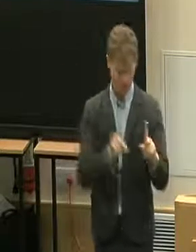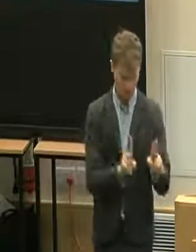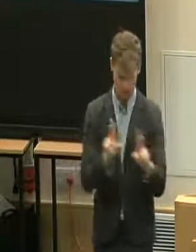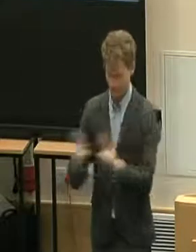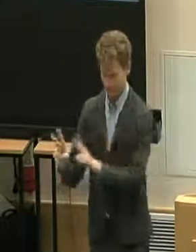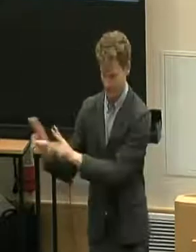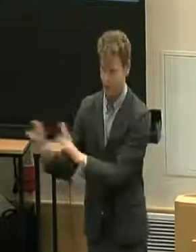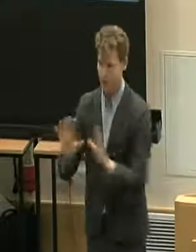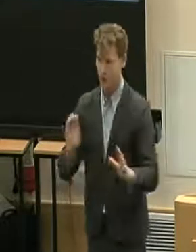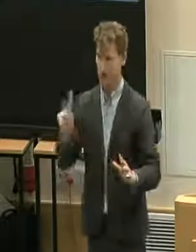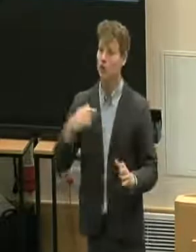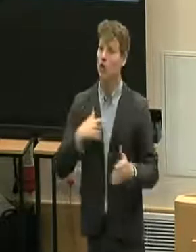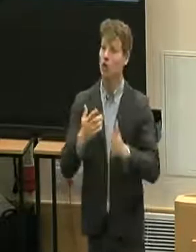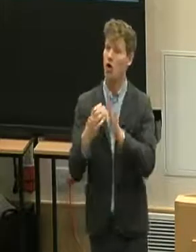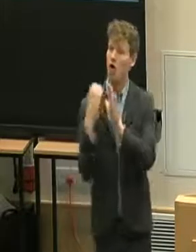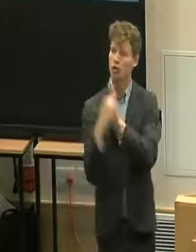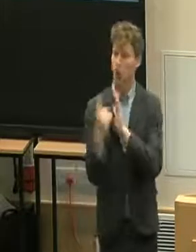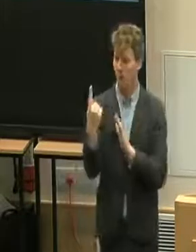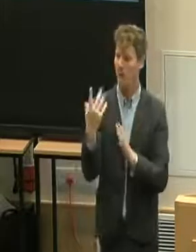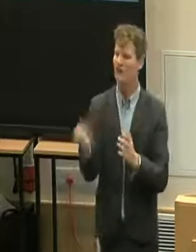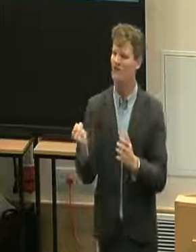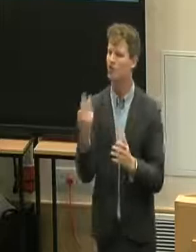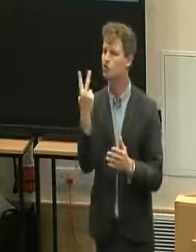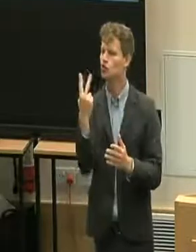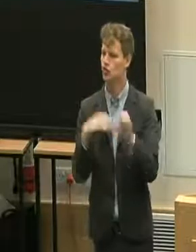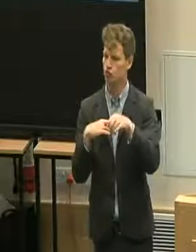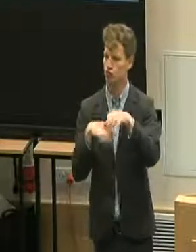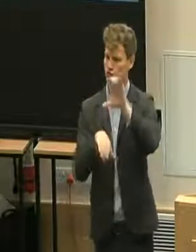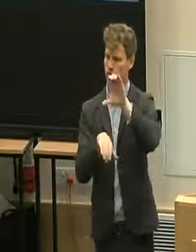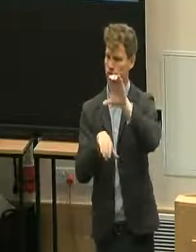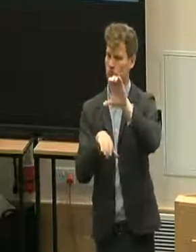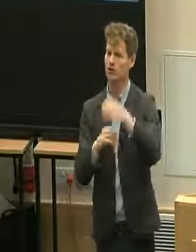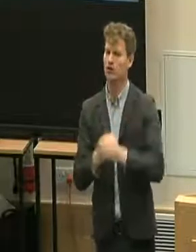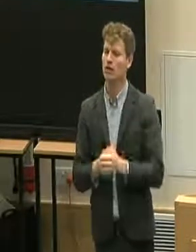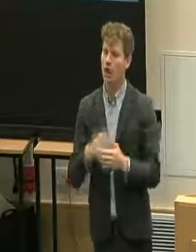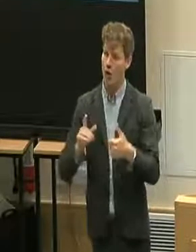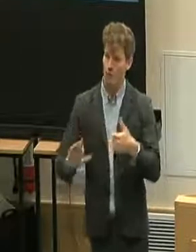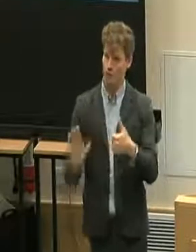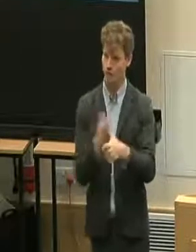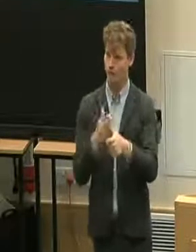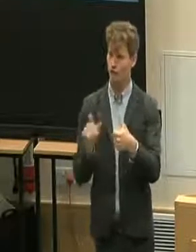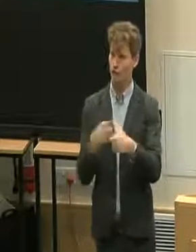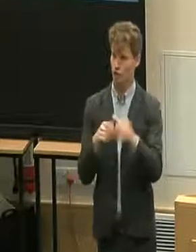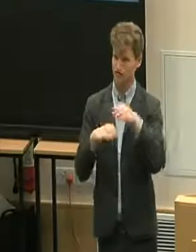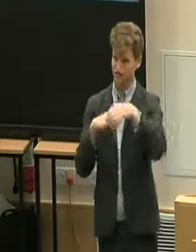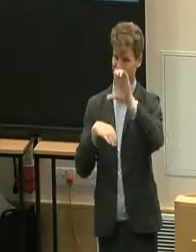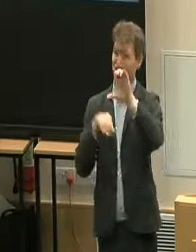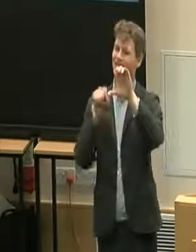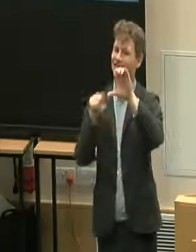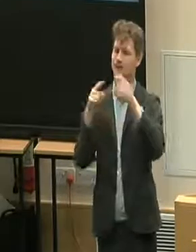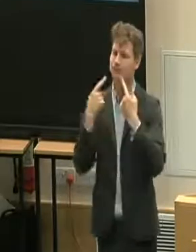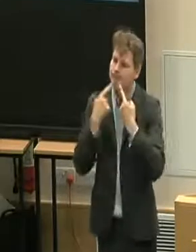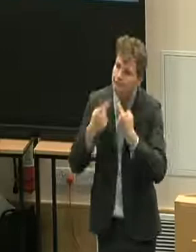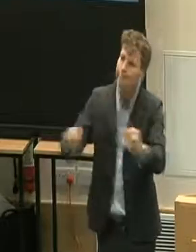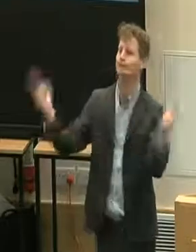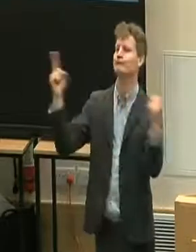and it looks like this. The first part is a declaration of universality with respect to human rights and fundamental